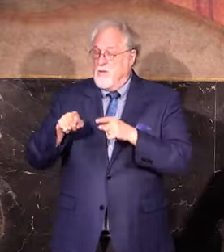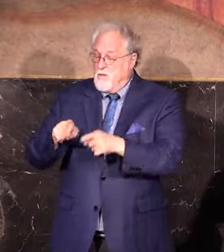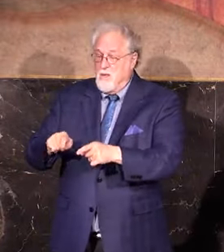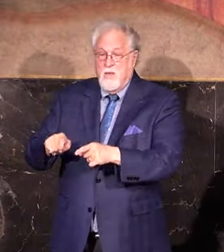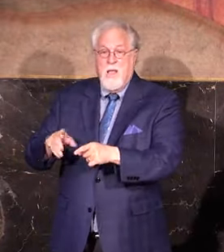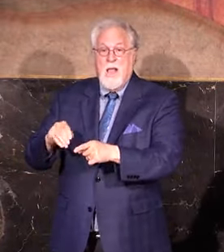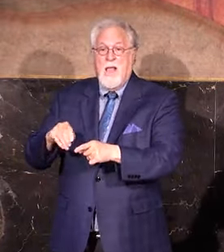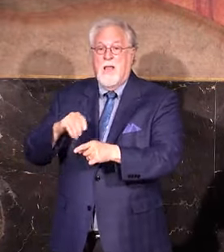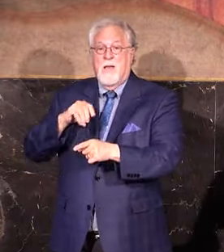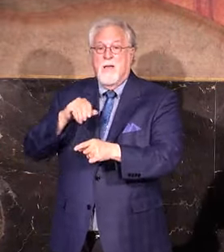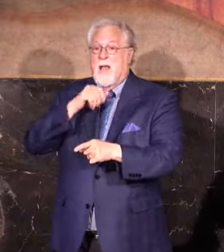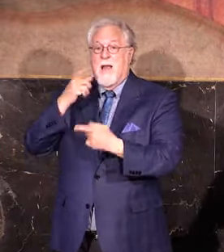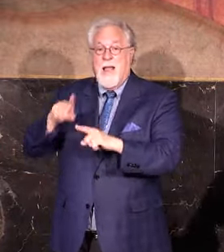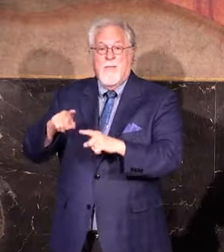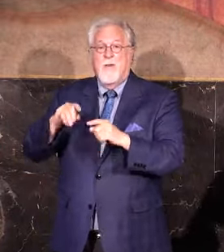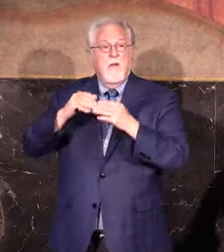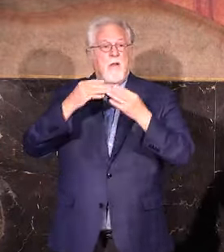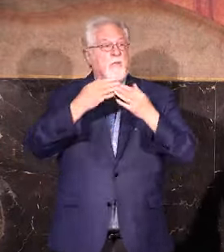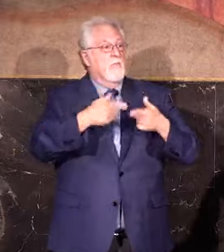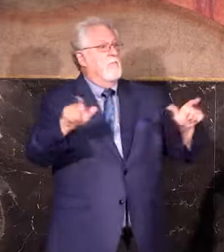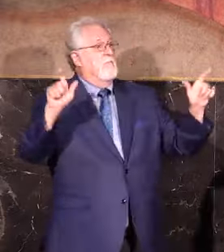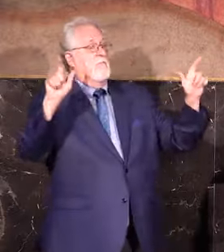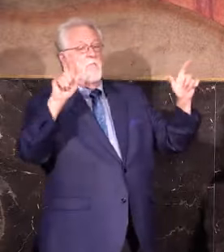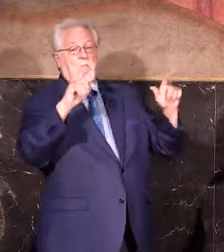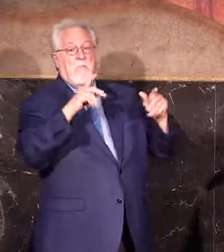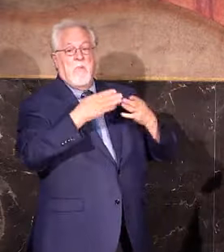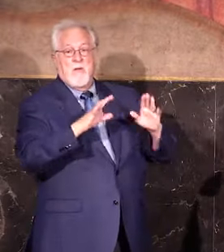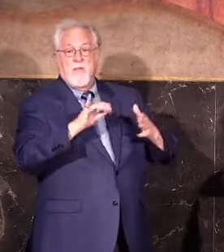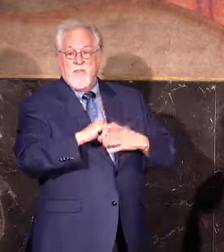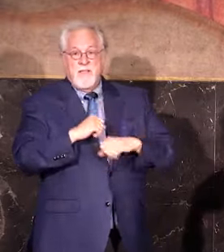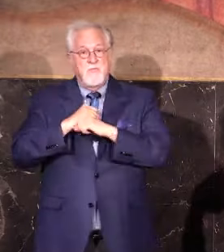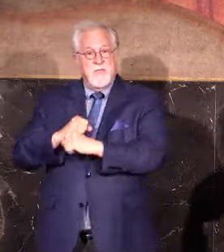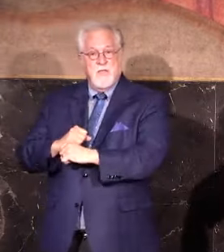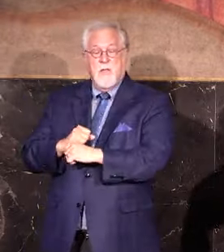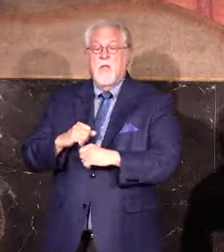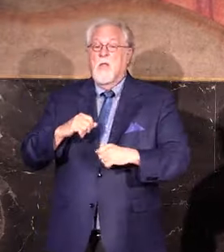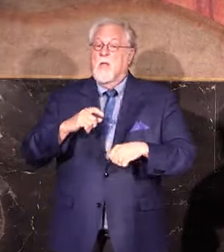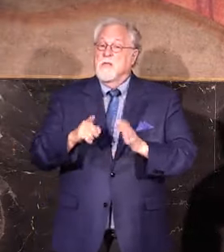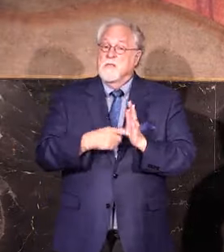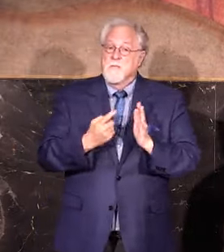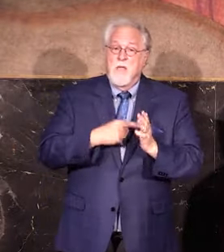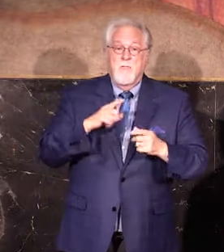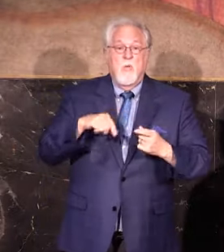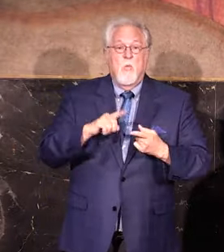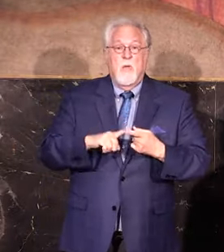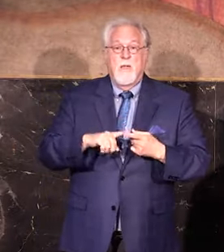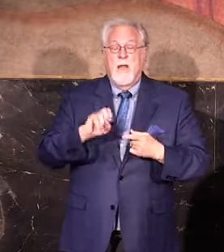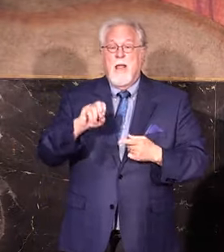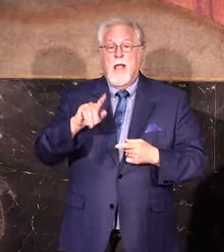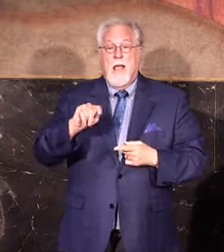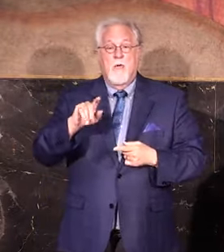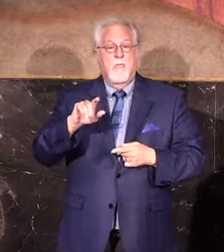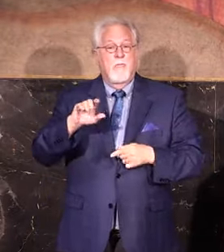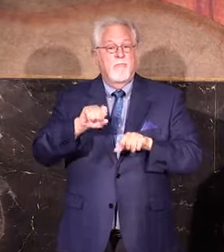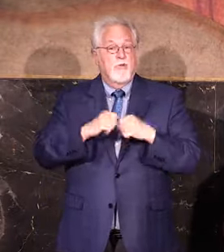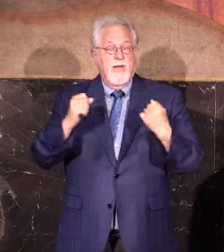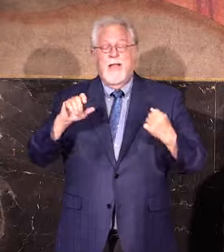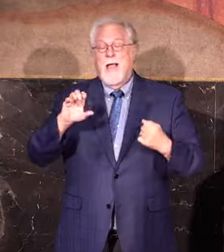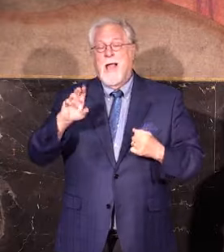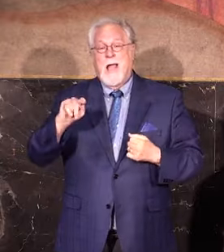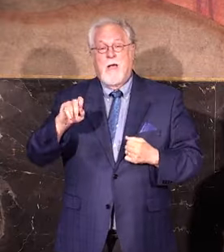doesn't have an impact on the broader public, and that's perfectly protected. There's times where there is an outbreak, let's say,